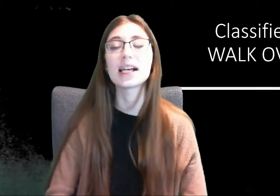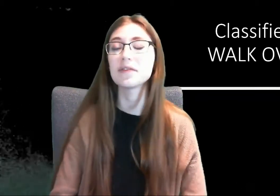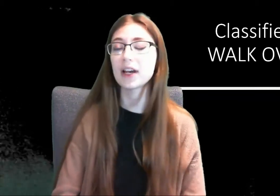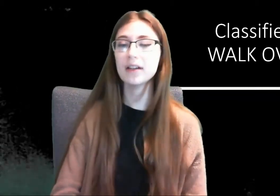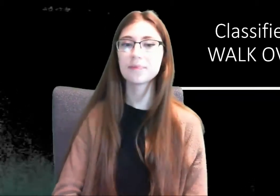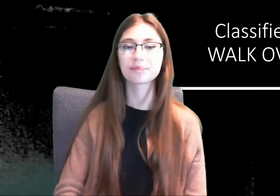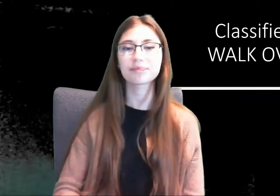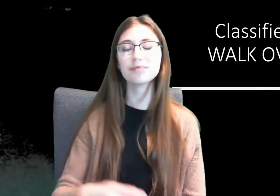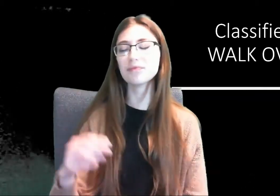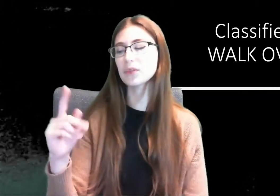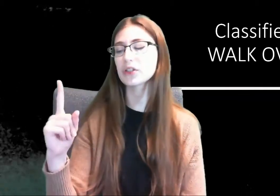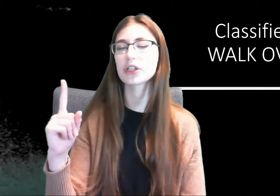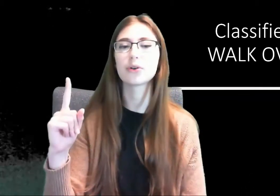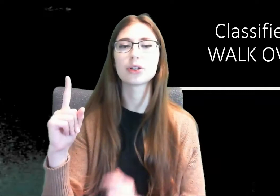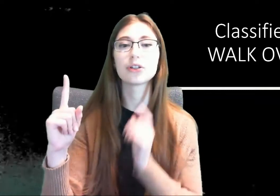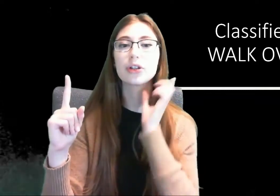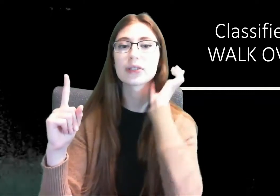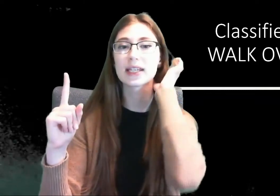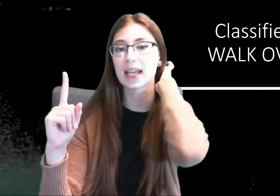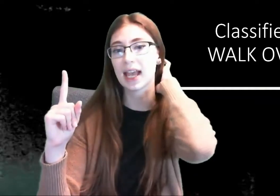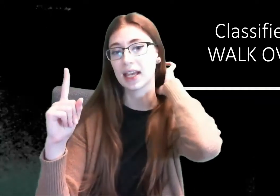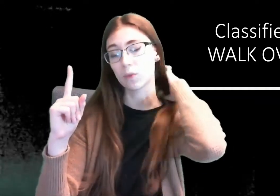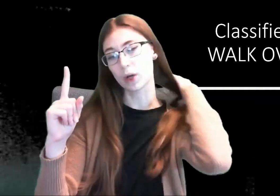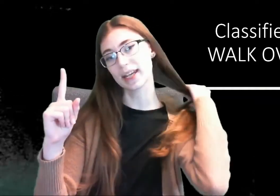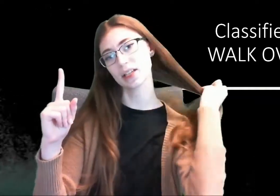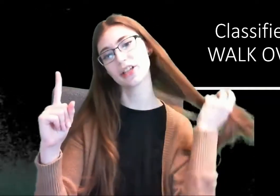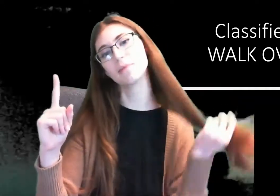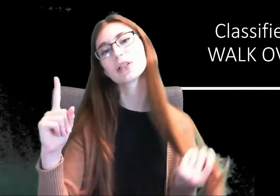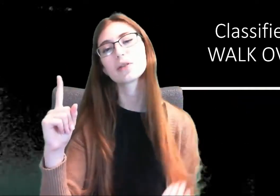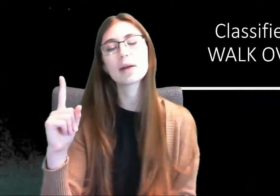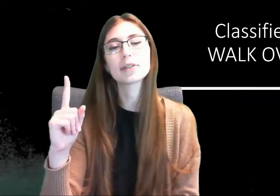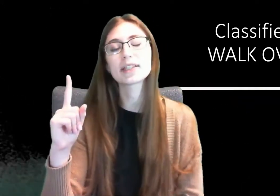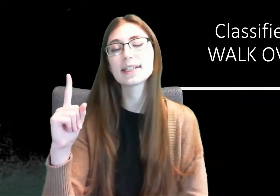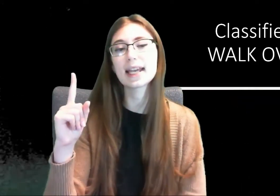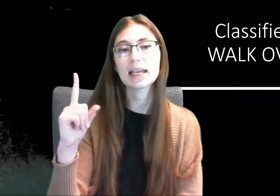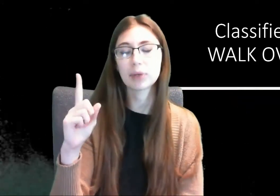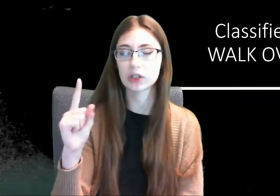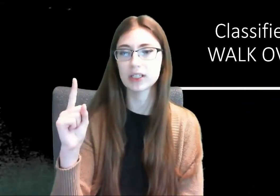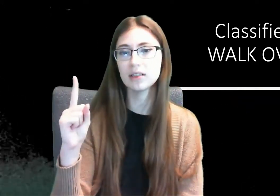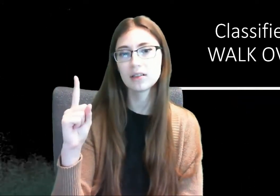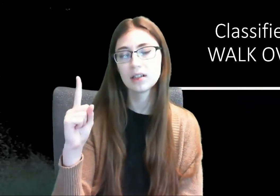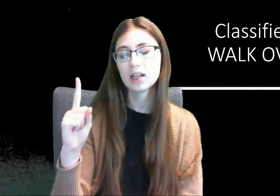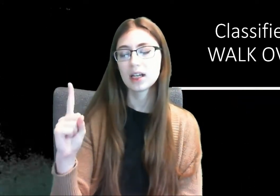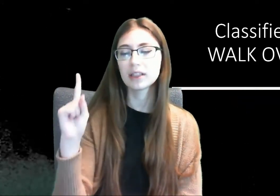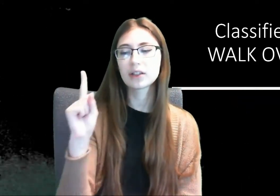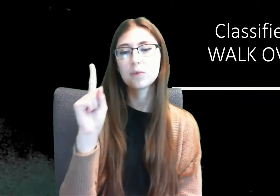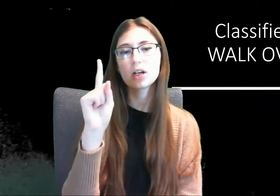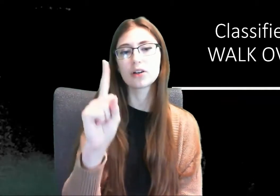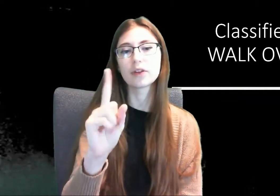Classifier. So you're using a 1 hand shape to represent a person, and they're going to walk over.